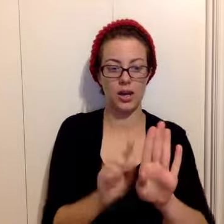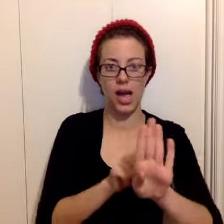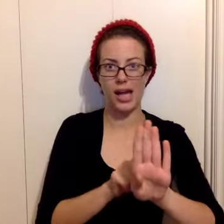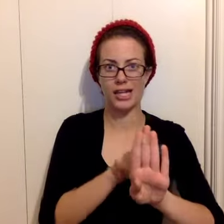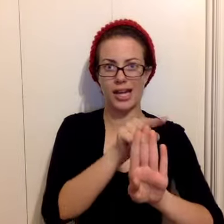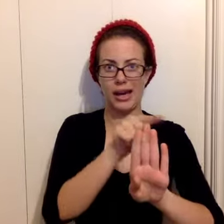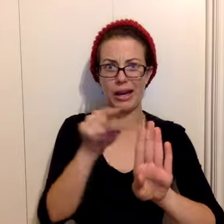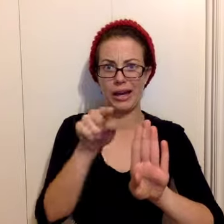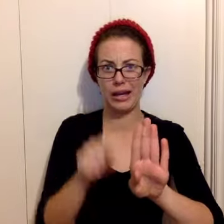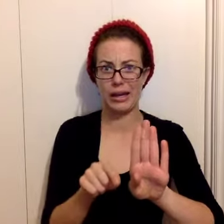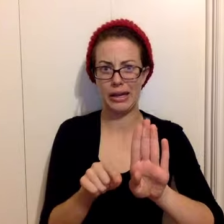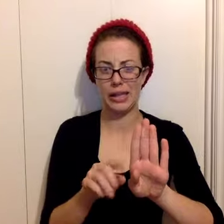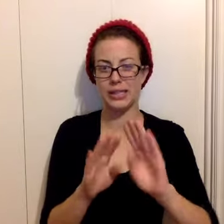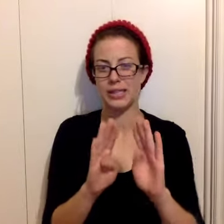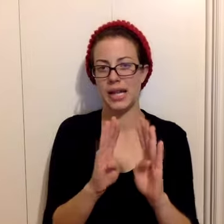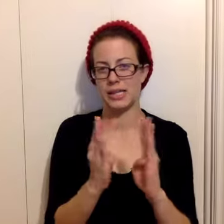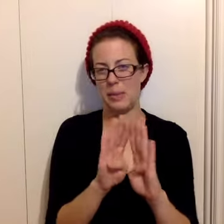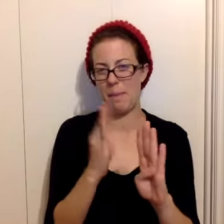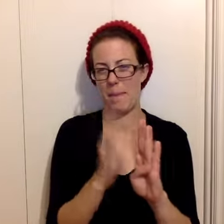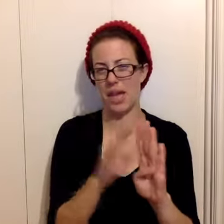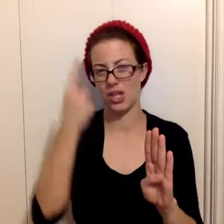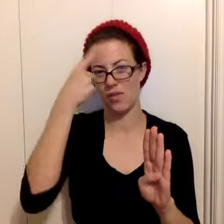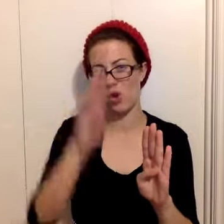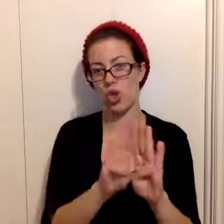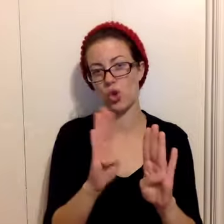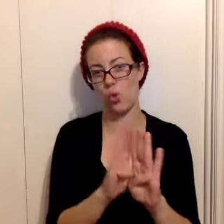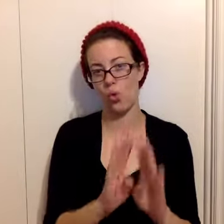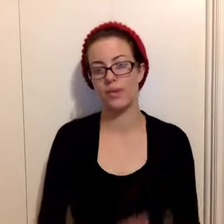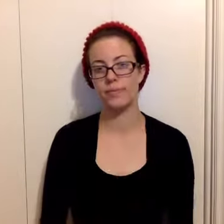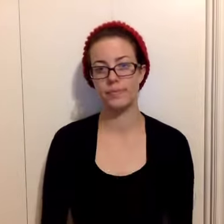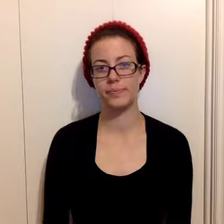Now, what do we need next?